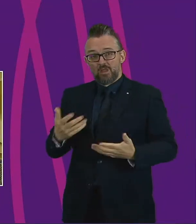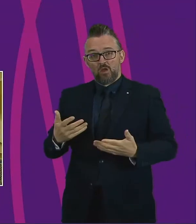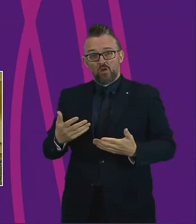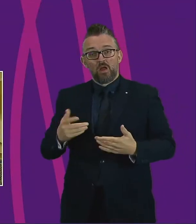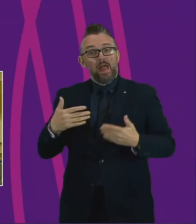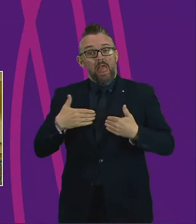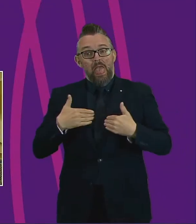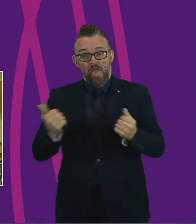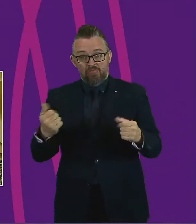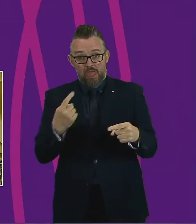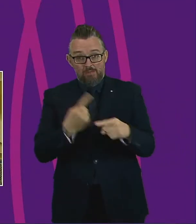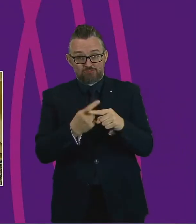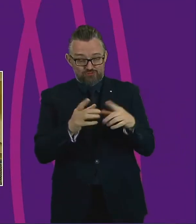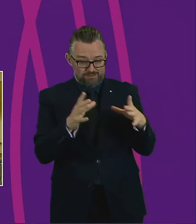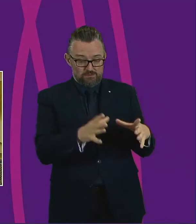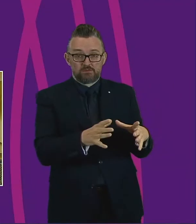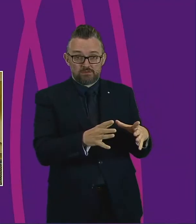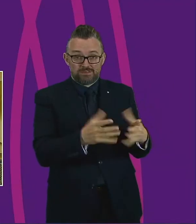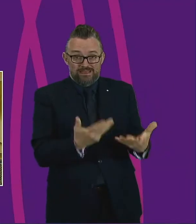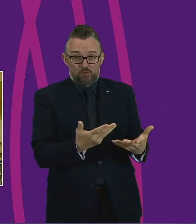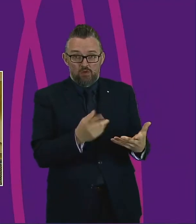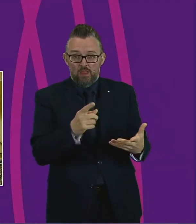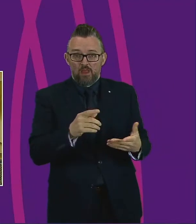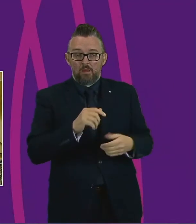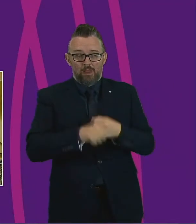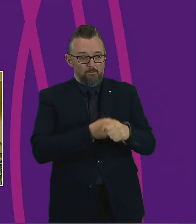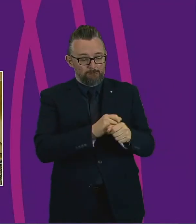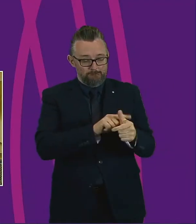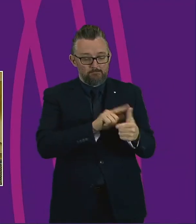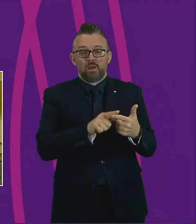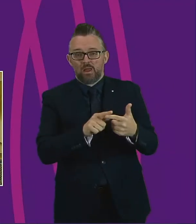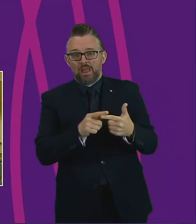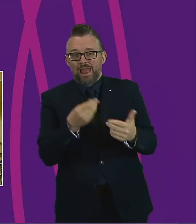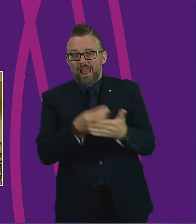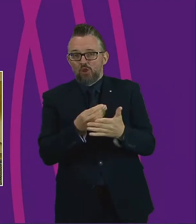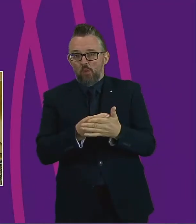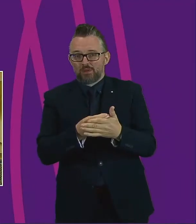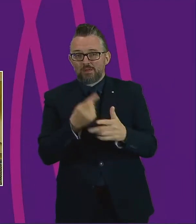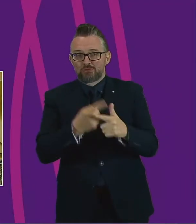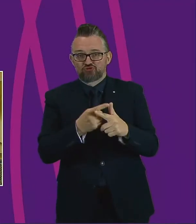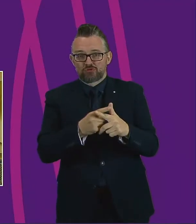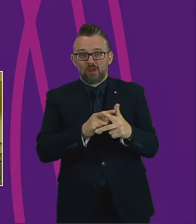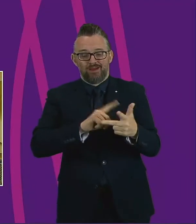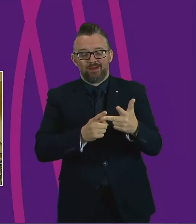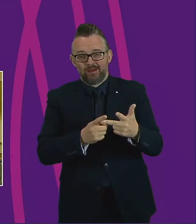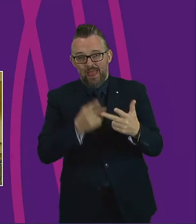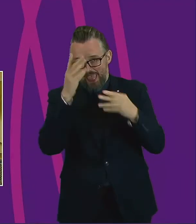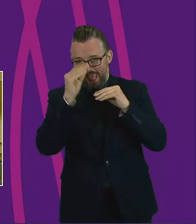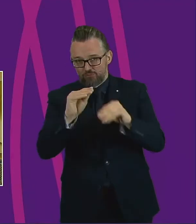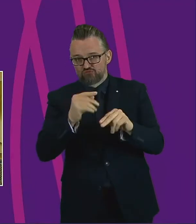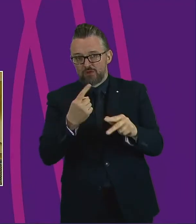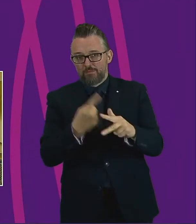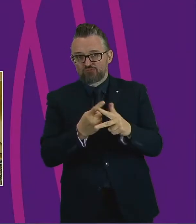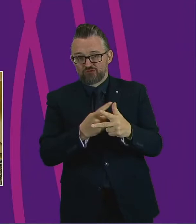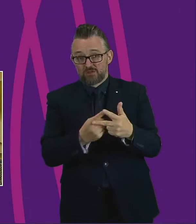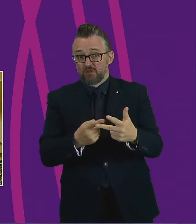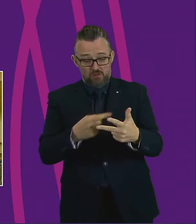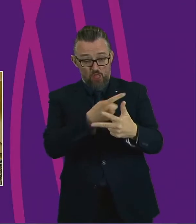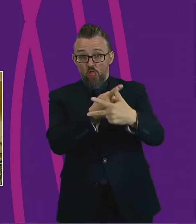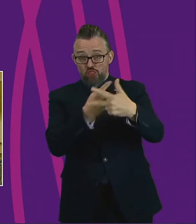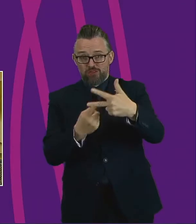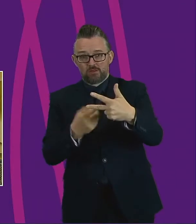emergency right now that has caused an economic emergency, and it has also created an education emergency, and we have to tackle all of